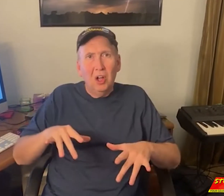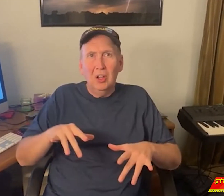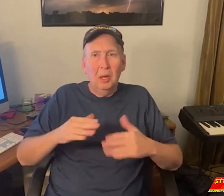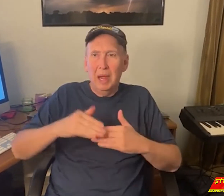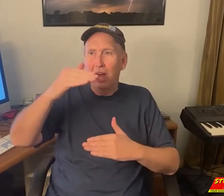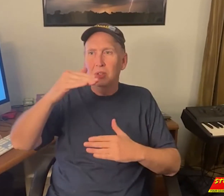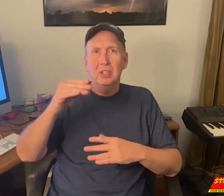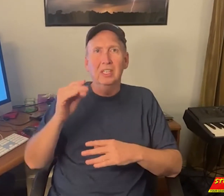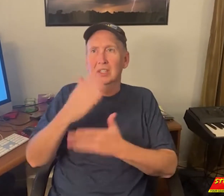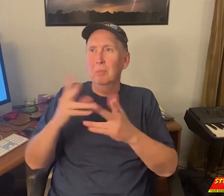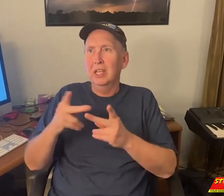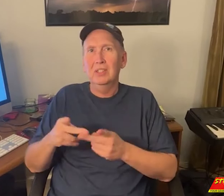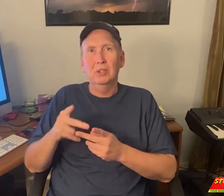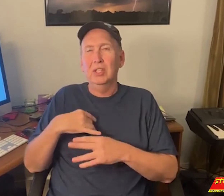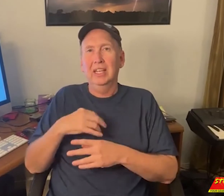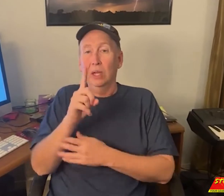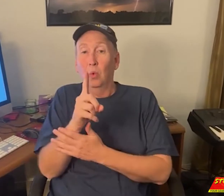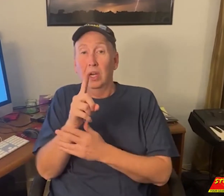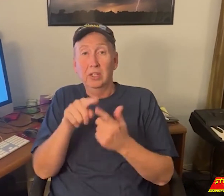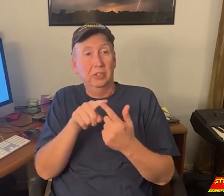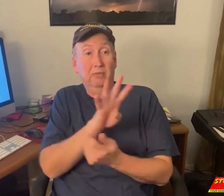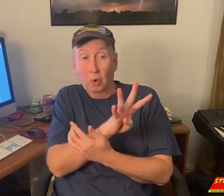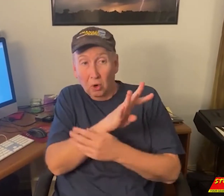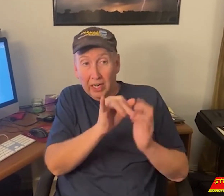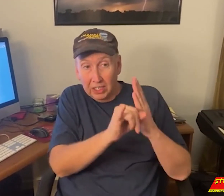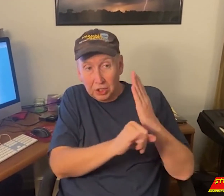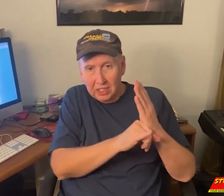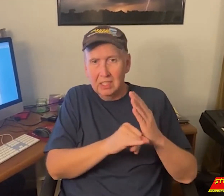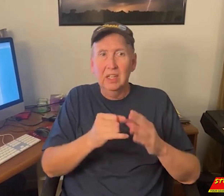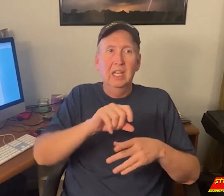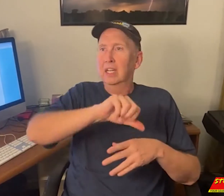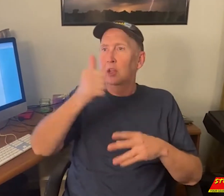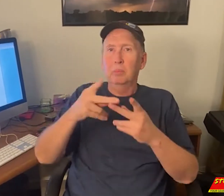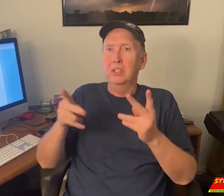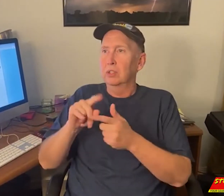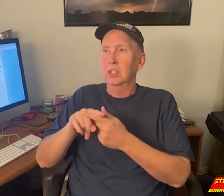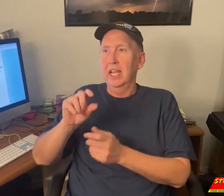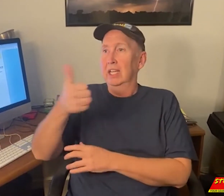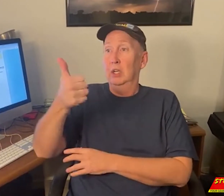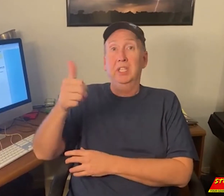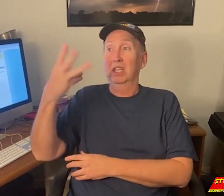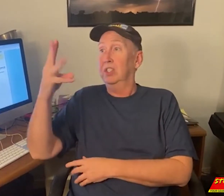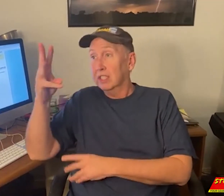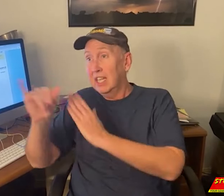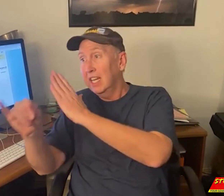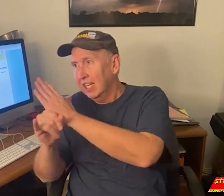snowfall amounts. Some places are saying like 1 to 4 inches. Other places are saying 10 to 16